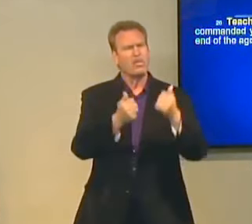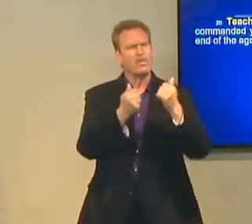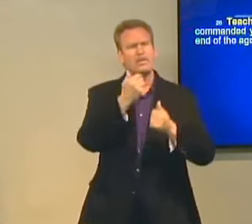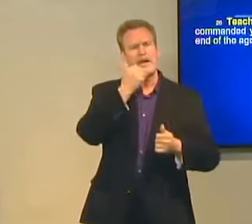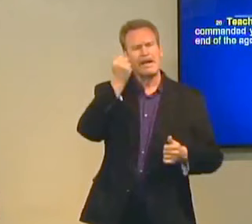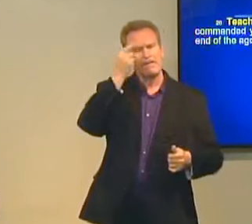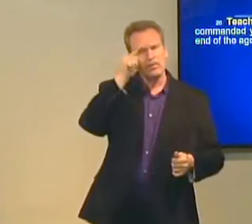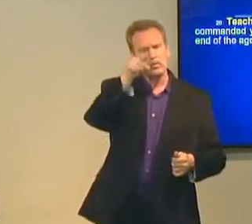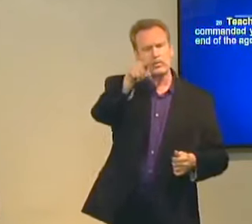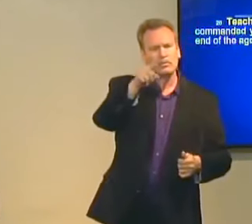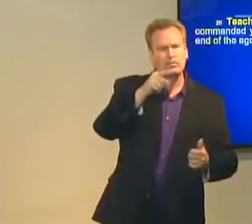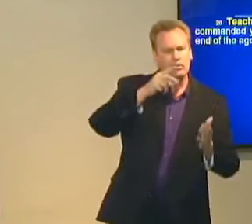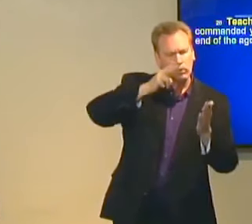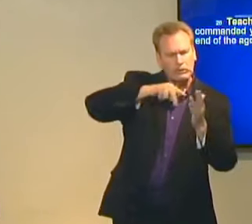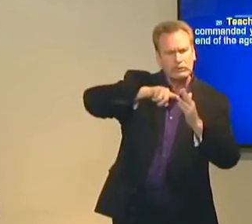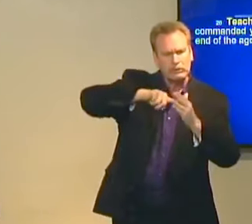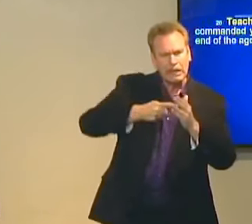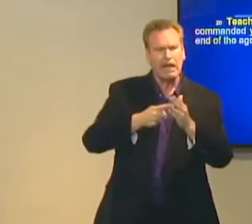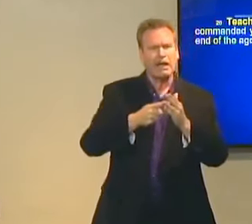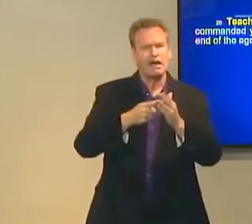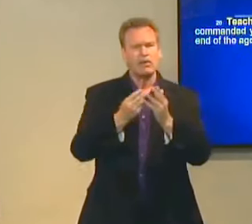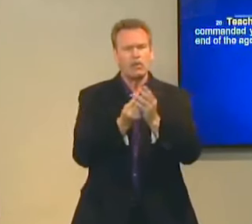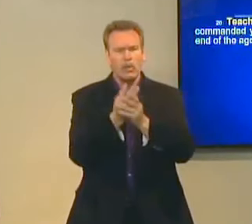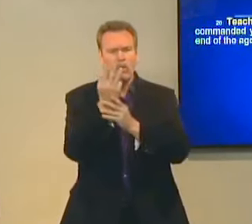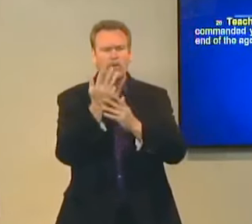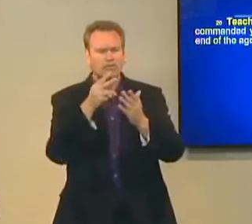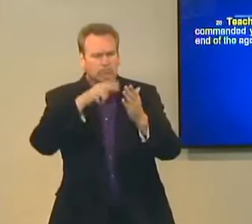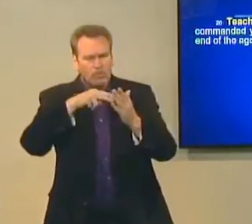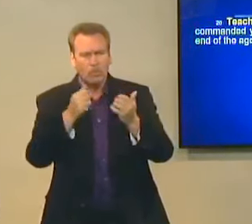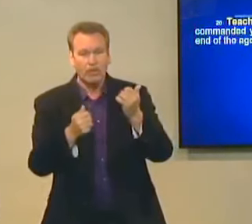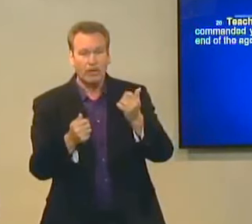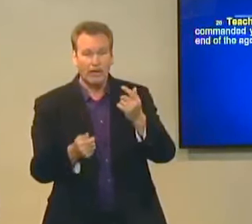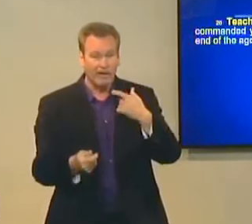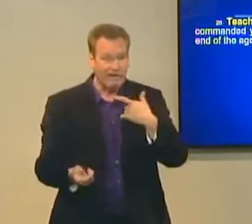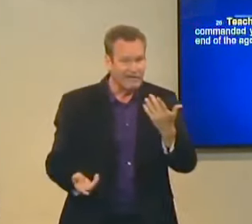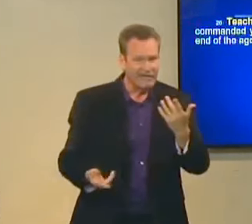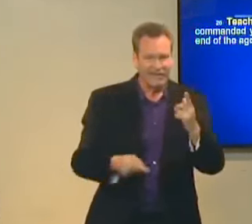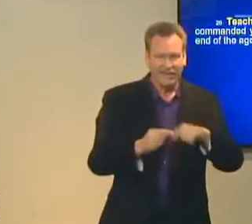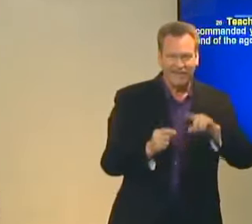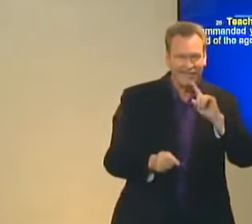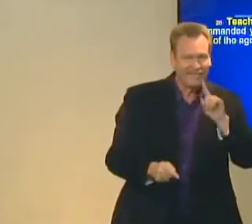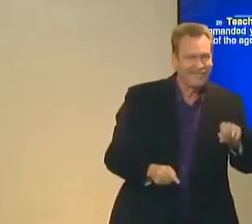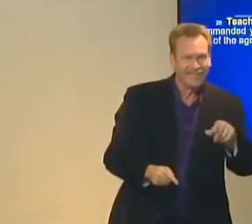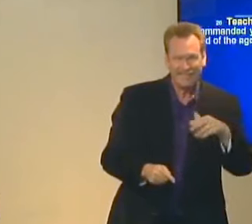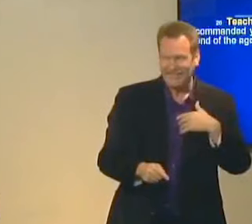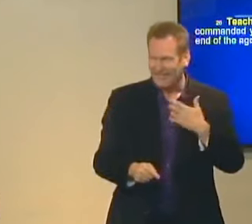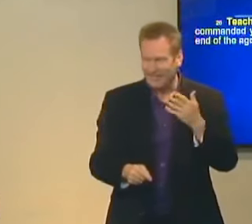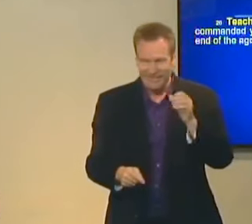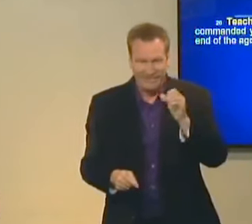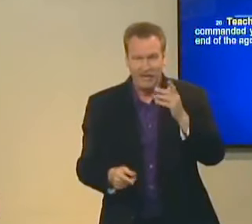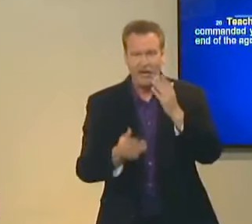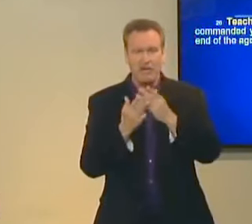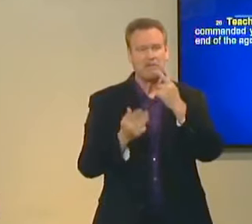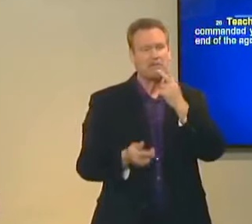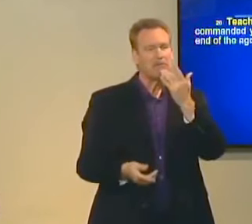some people like the interactive they ask me which should I start reading the Old Testament or the New Testament or which book should I